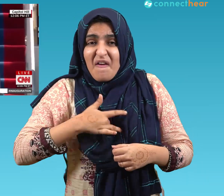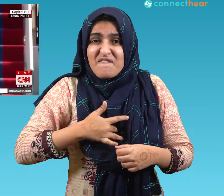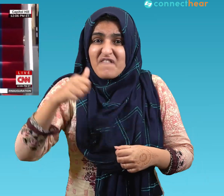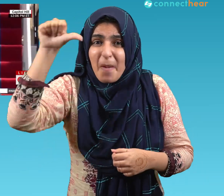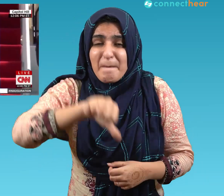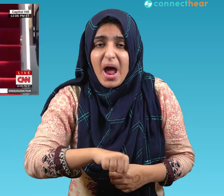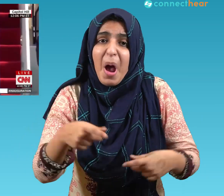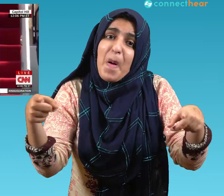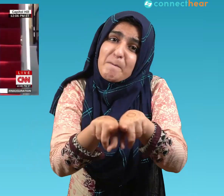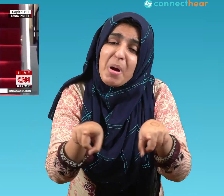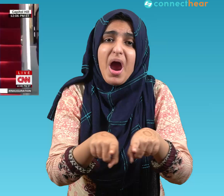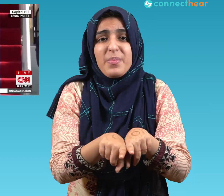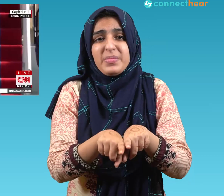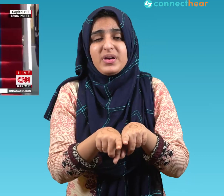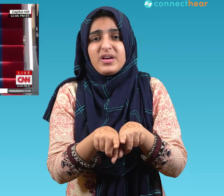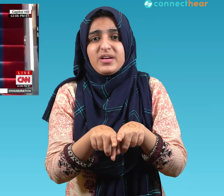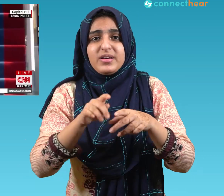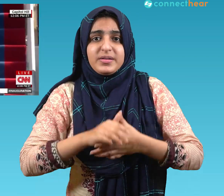Because here's the thing about life.